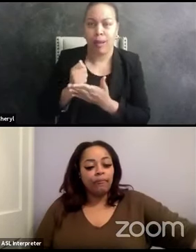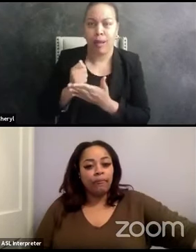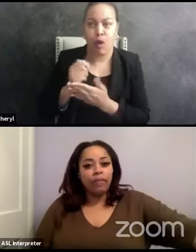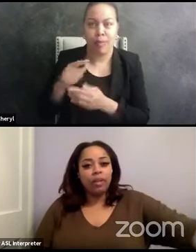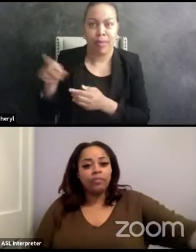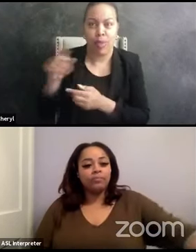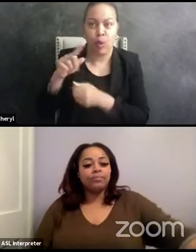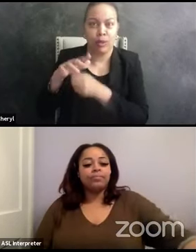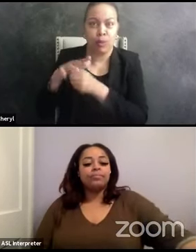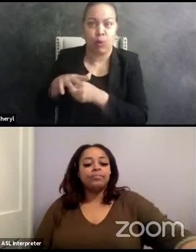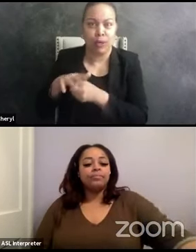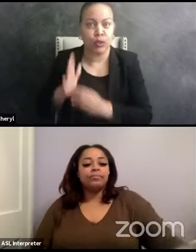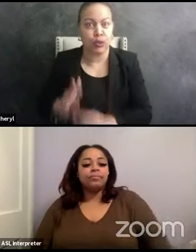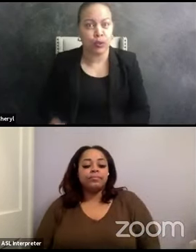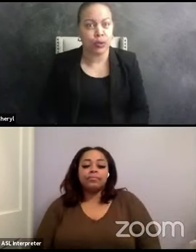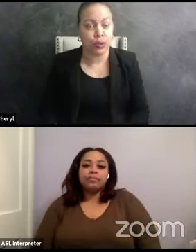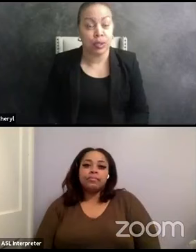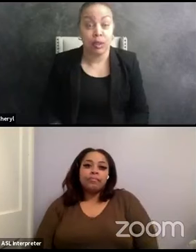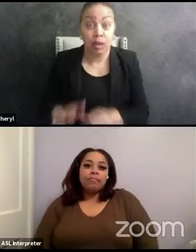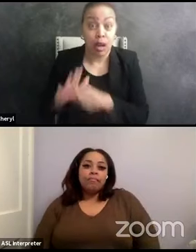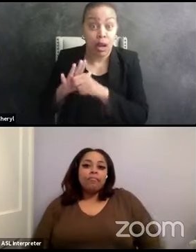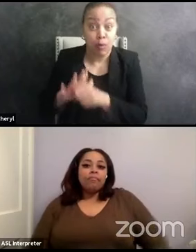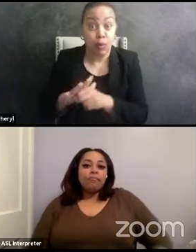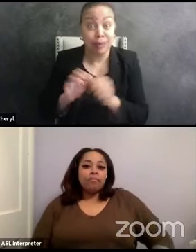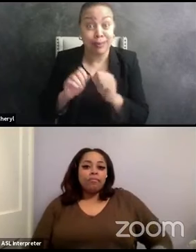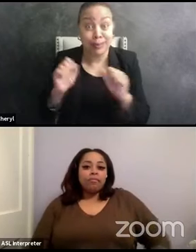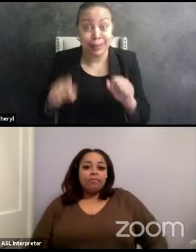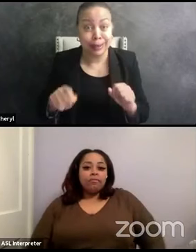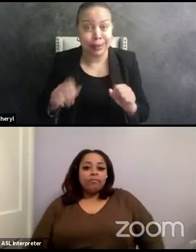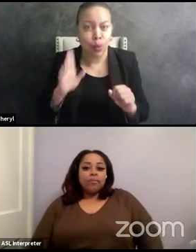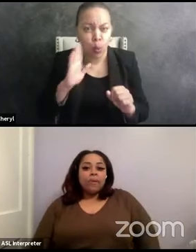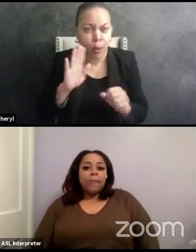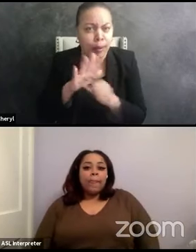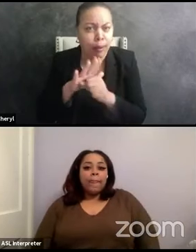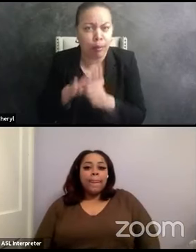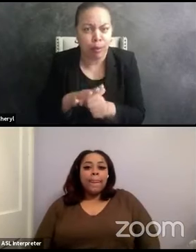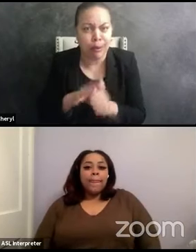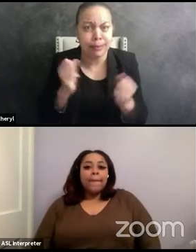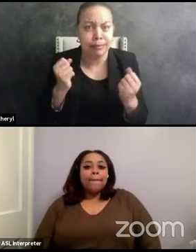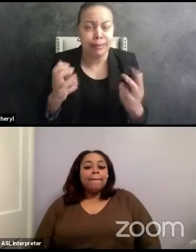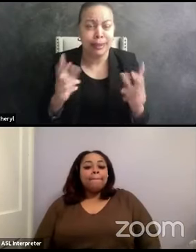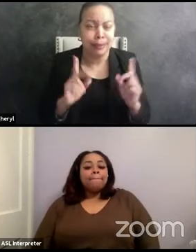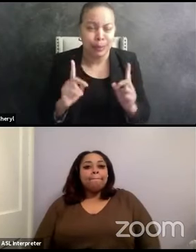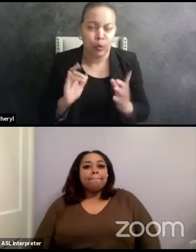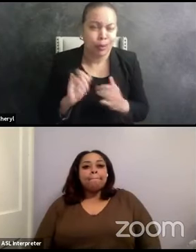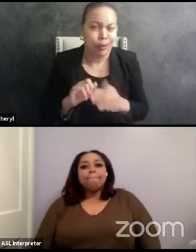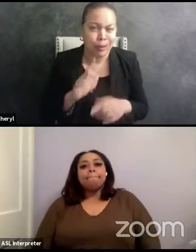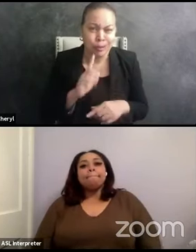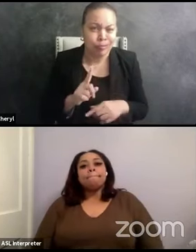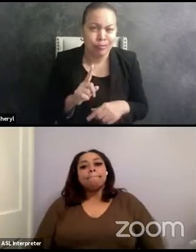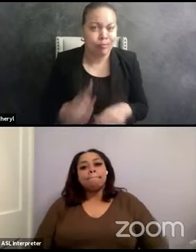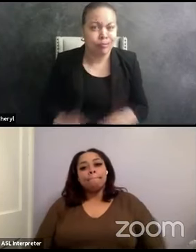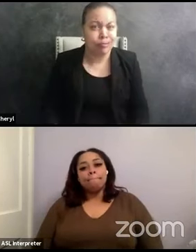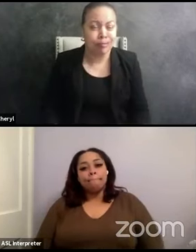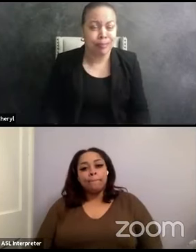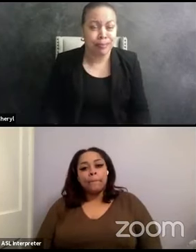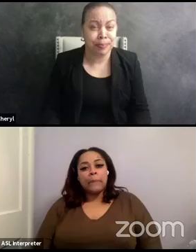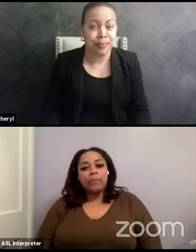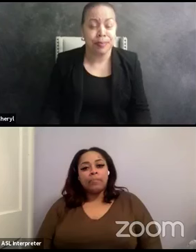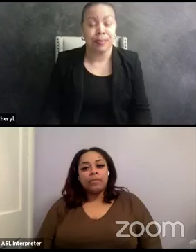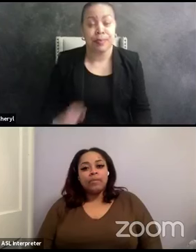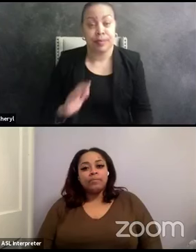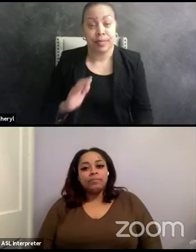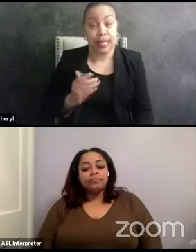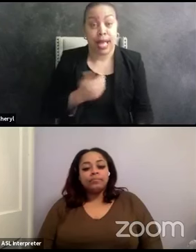it's a given, that oppressive systems will oppress a hell of a lot of people, right? And our